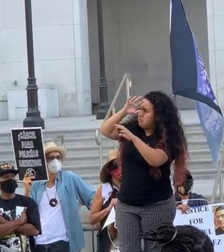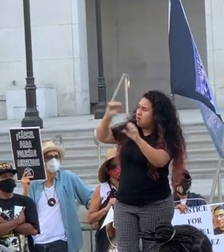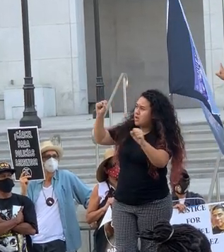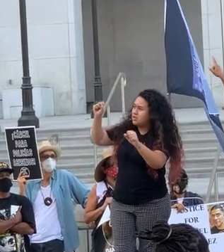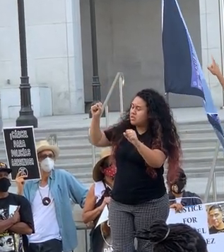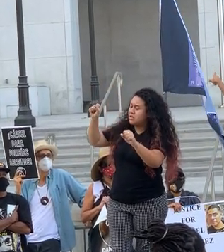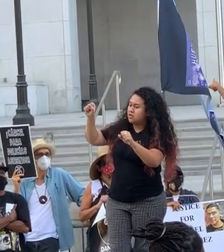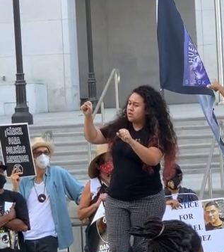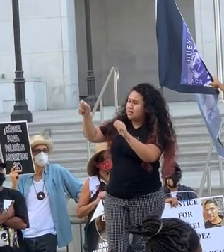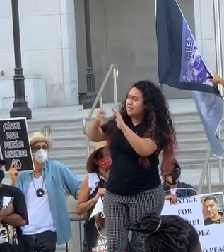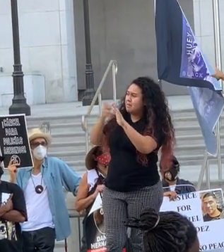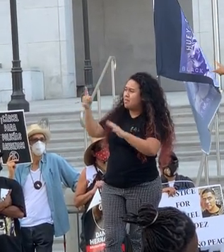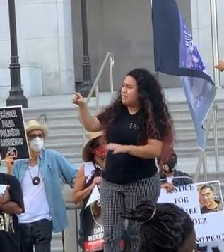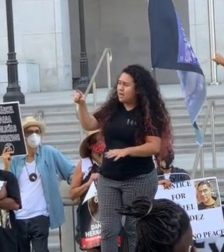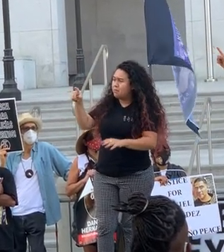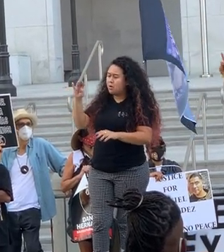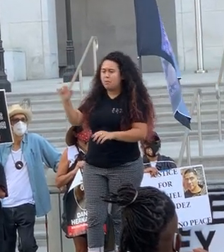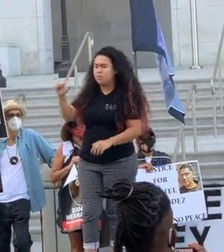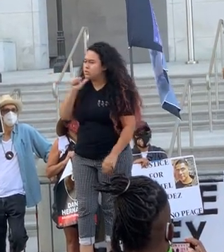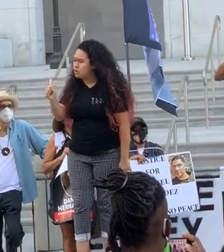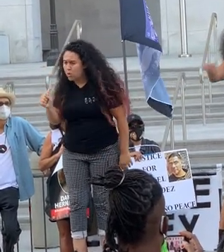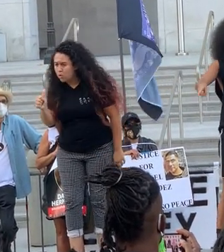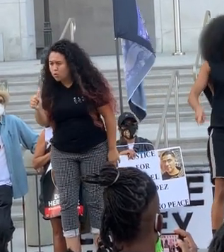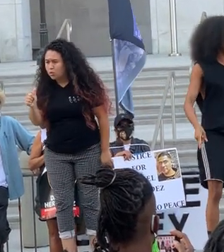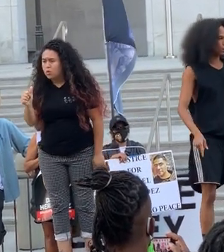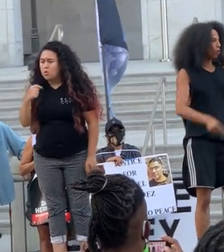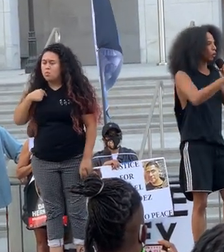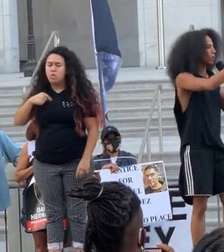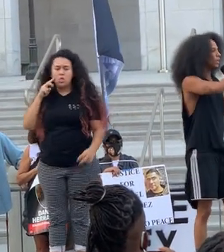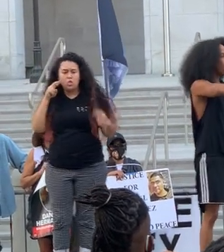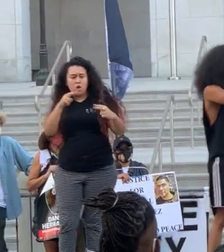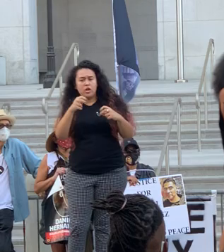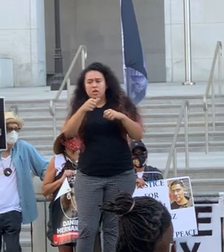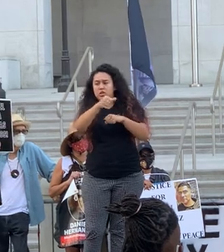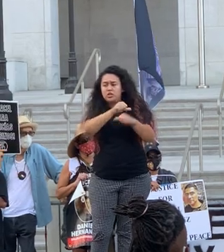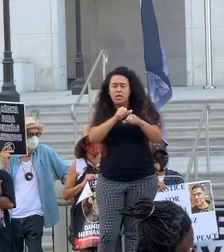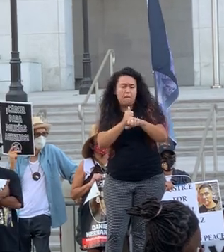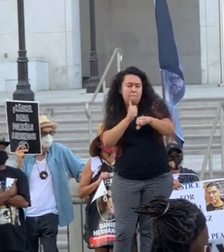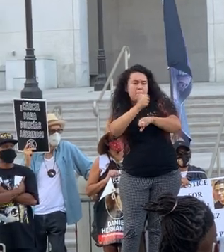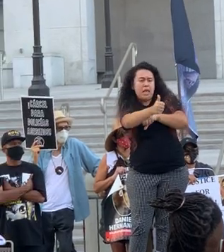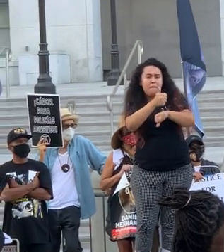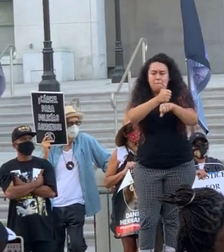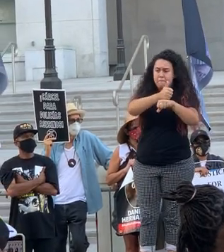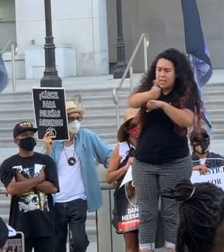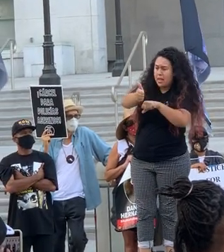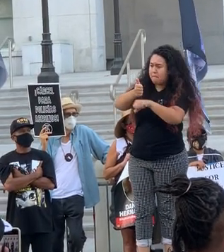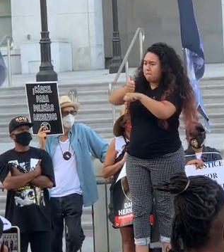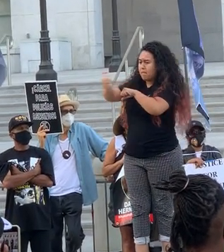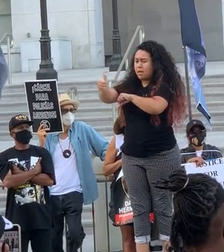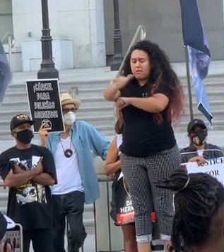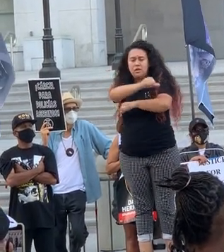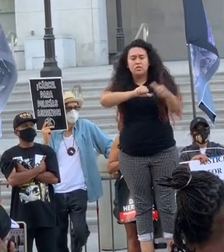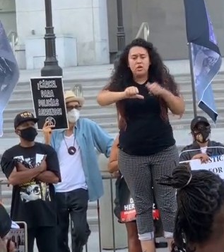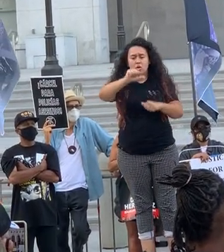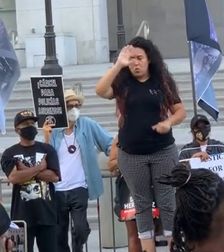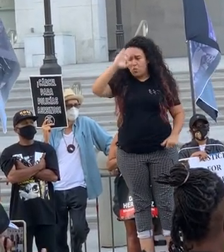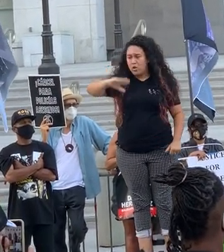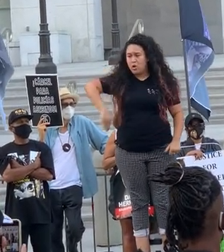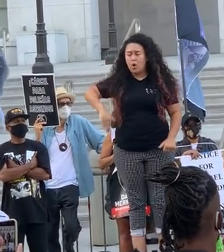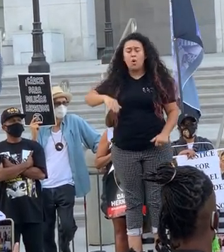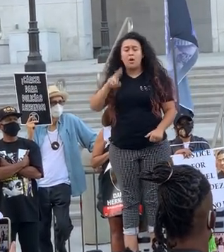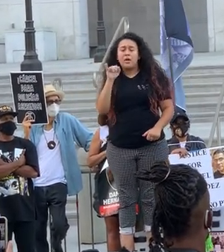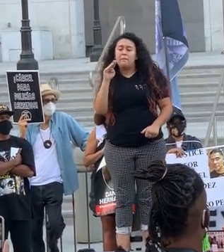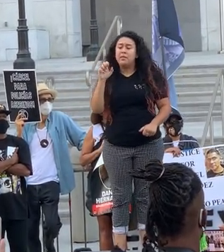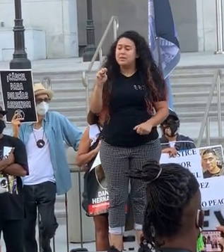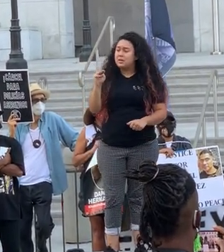before we look at corporations. We look at each other when we know that